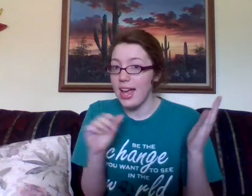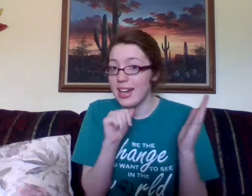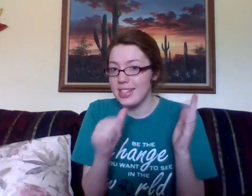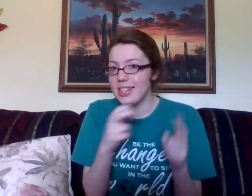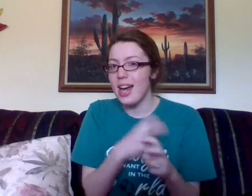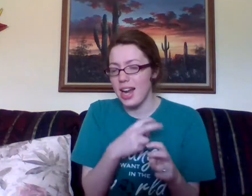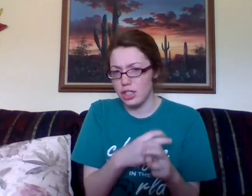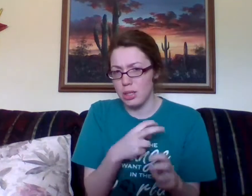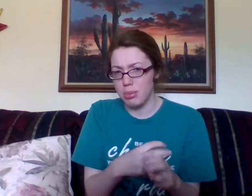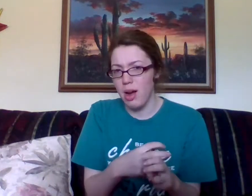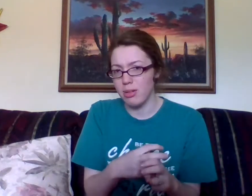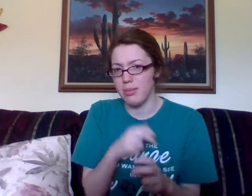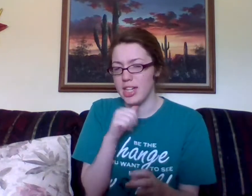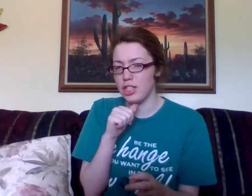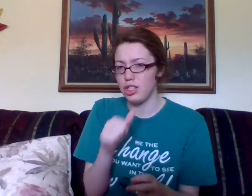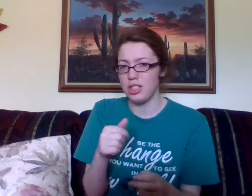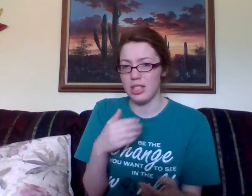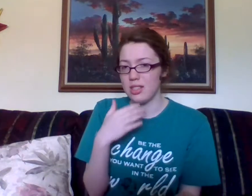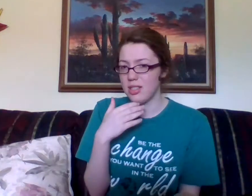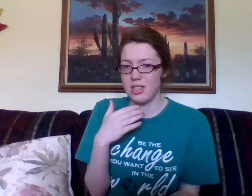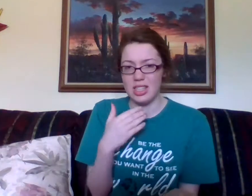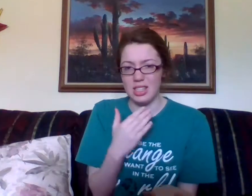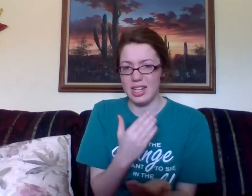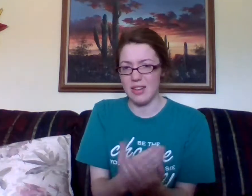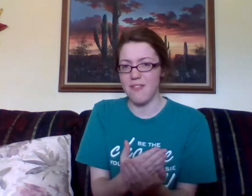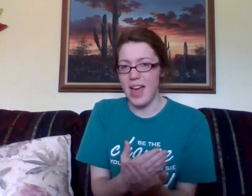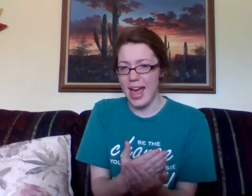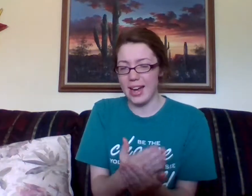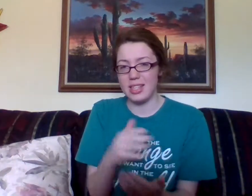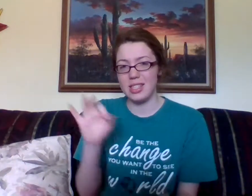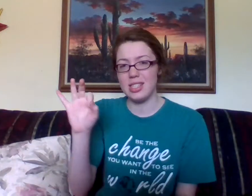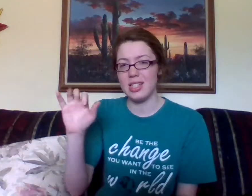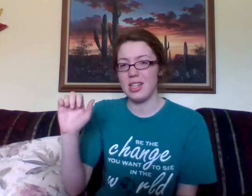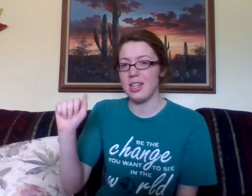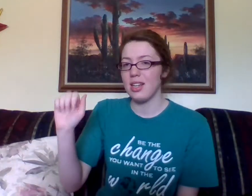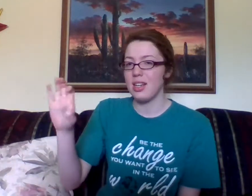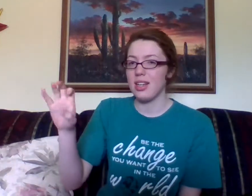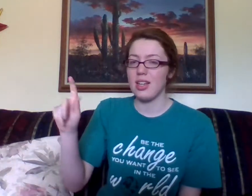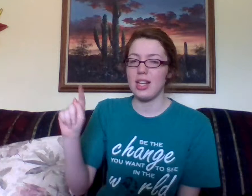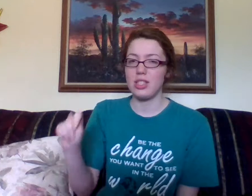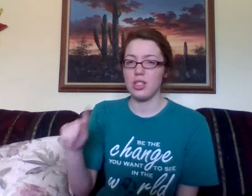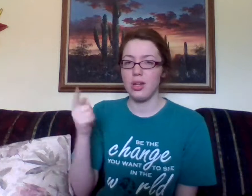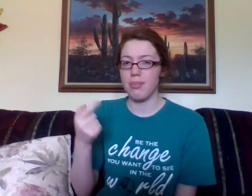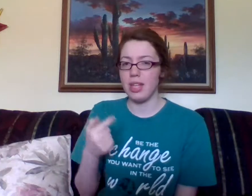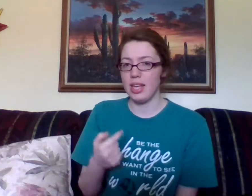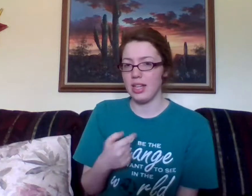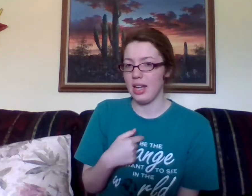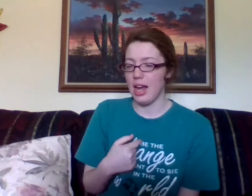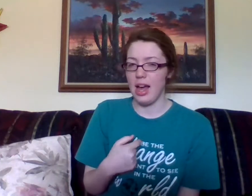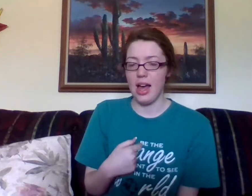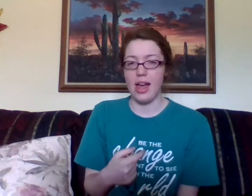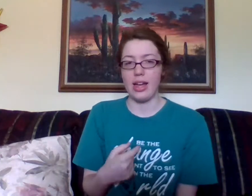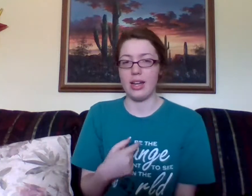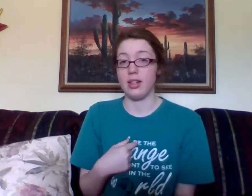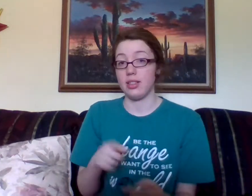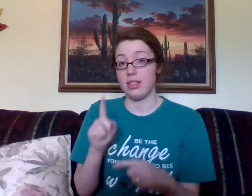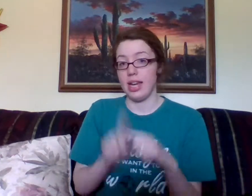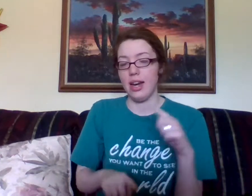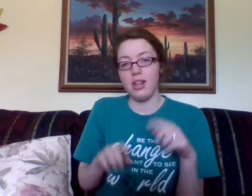And it's not actually a problem, it's just it's a fact. It's something I cannot